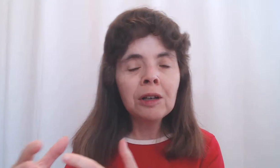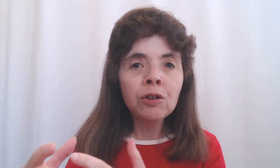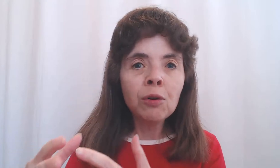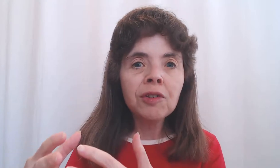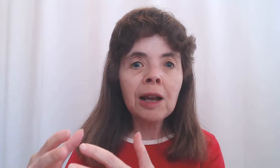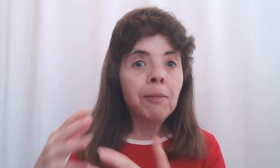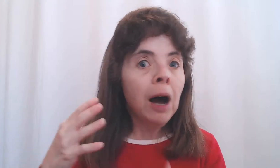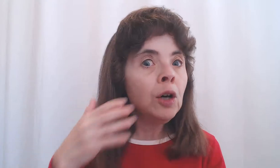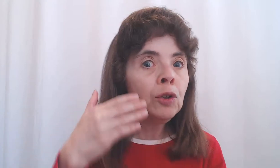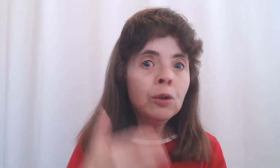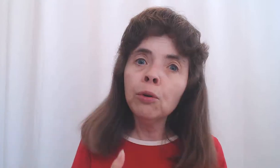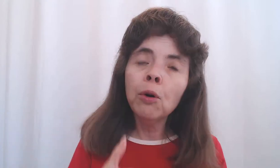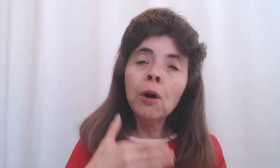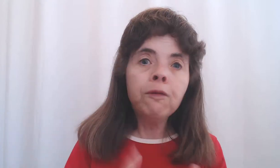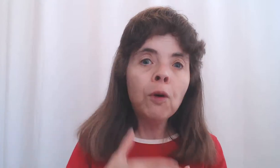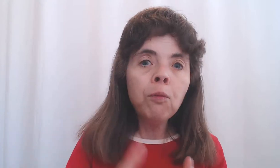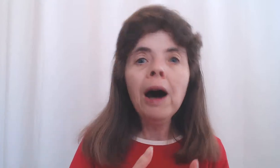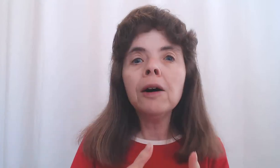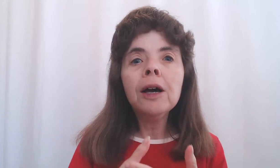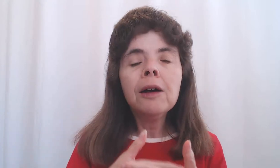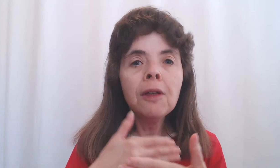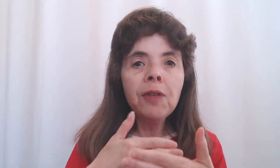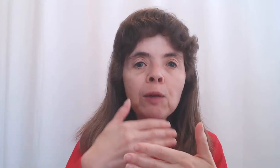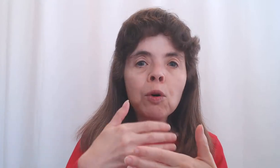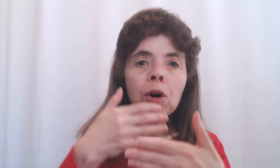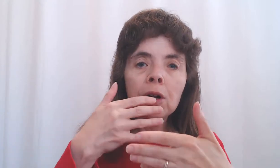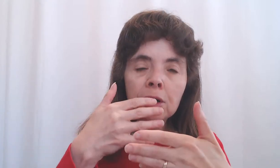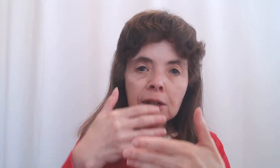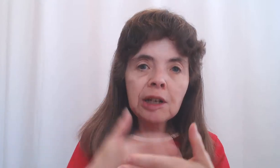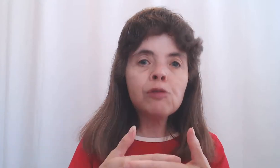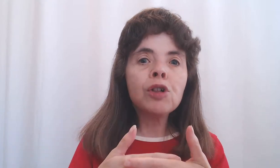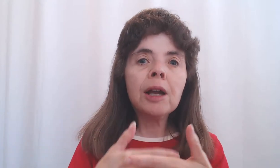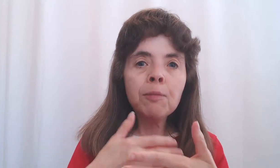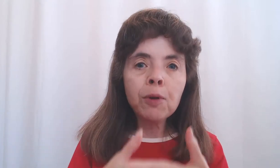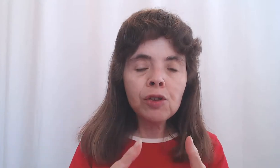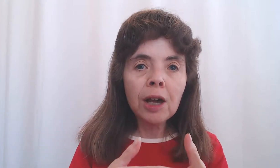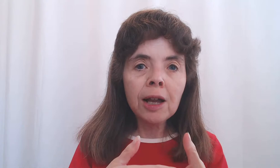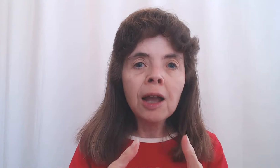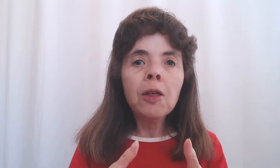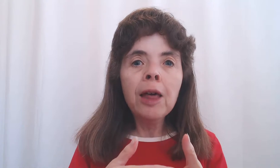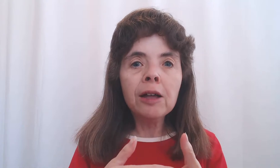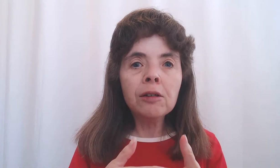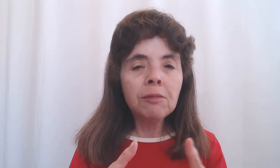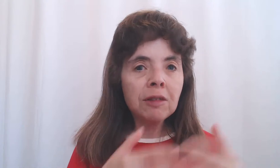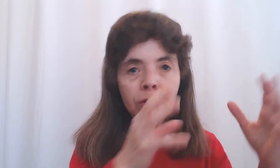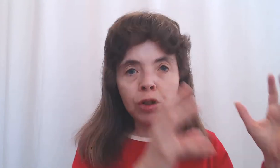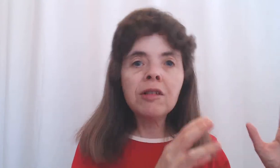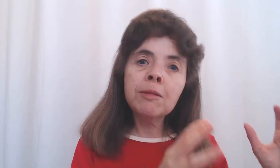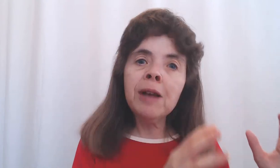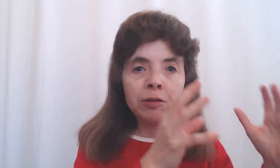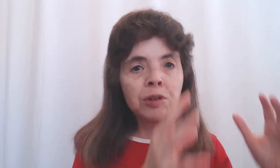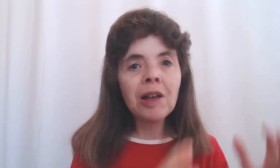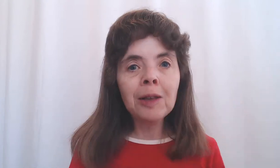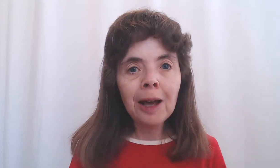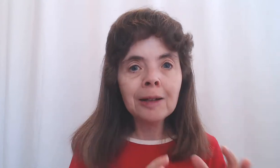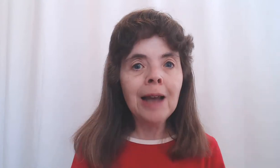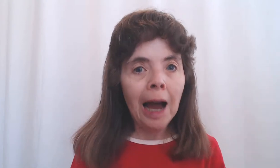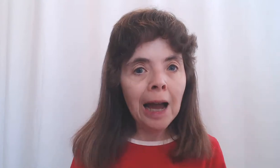endorsing. And Paul knew full well that they were teaching and preaching that this Jesus of Nazareth had died,